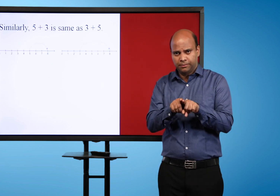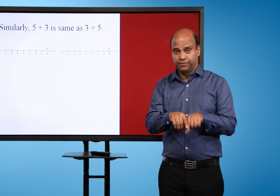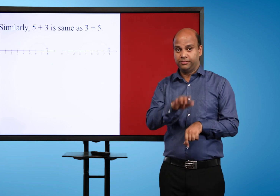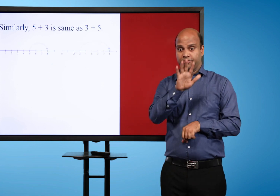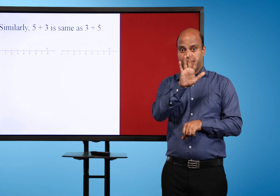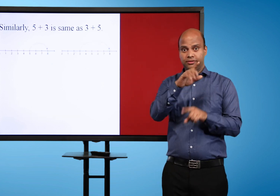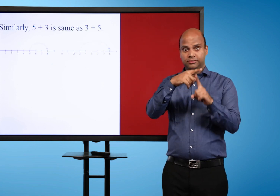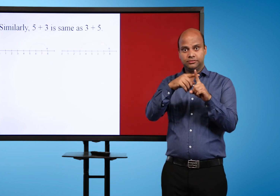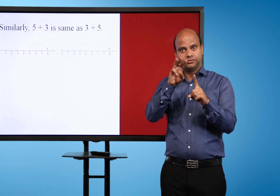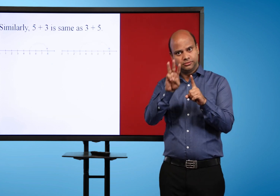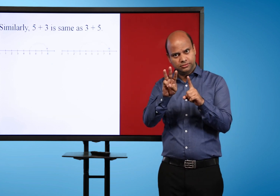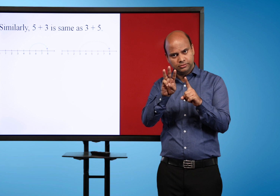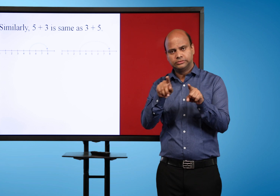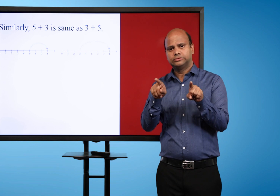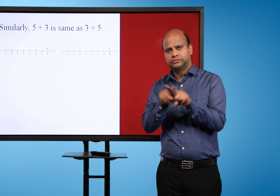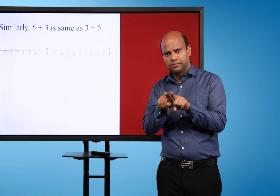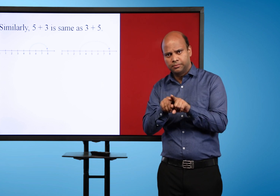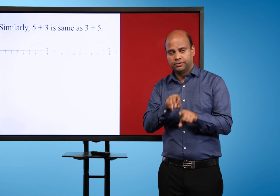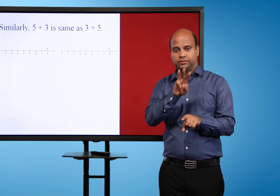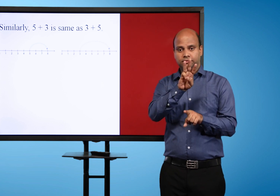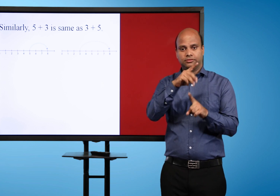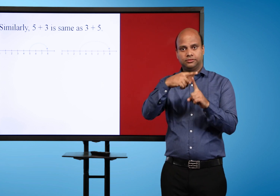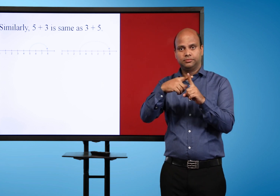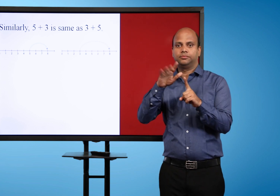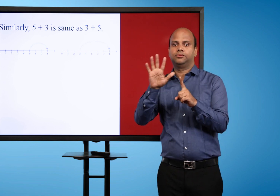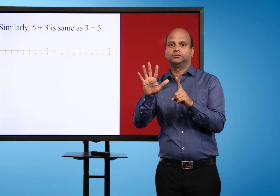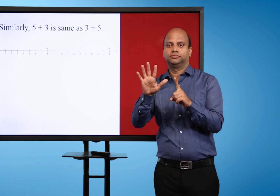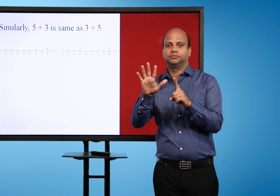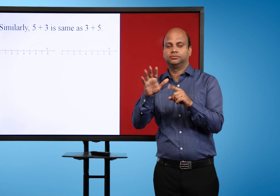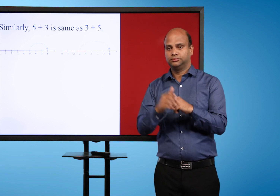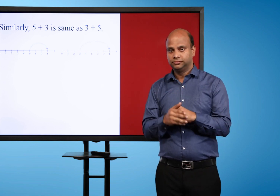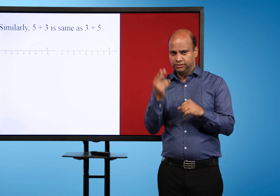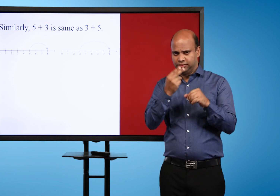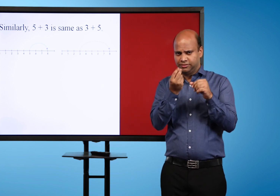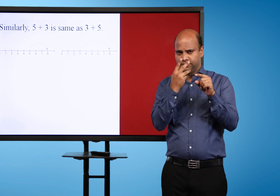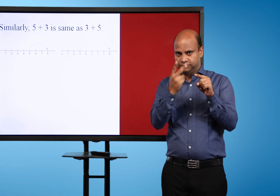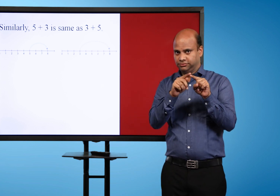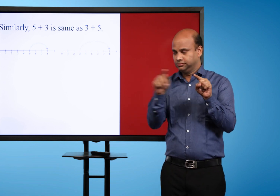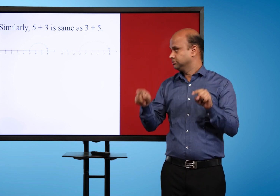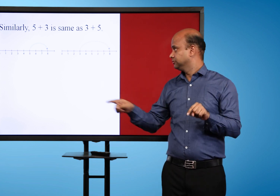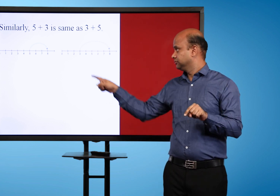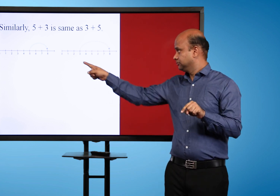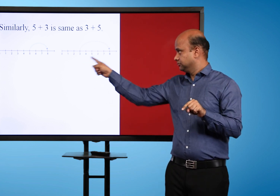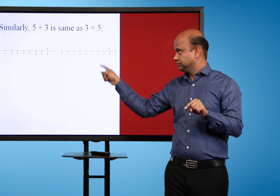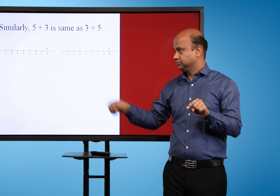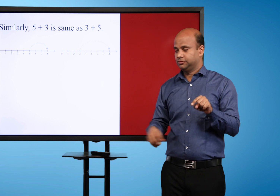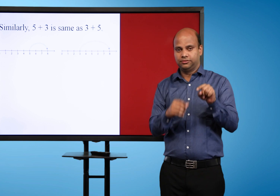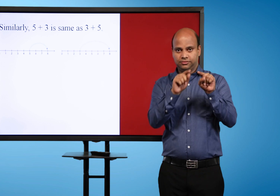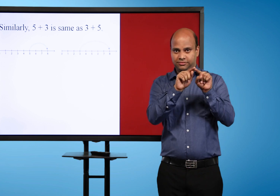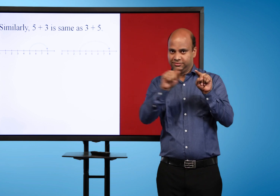Similarly, 5 plus 3 is same as 3 plus 5. Again, we have two line diagrams, both